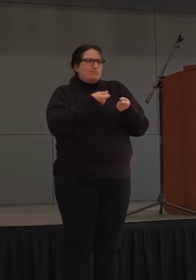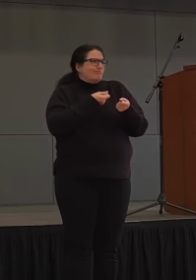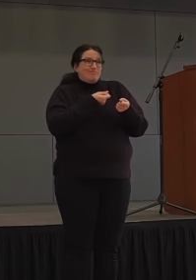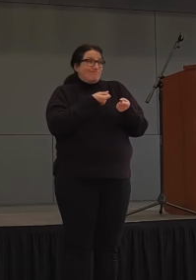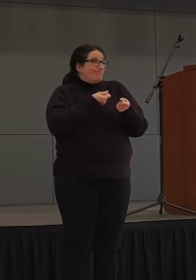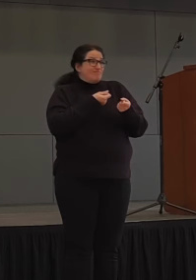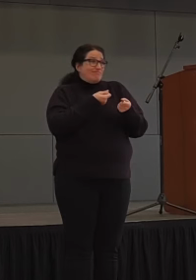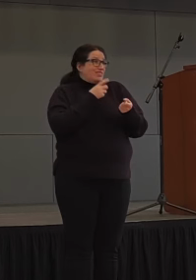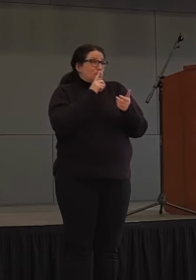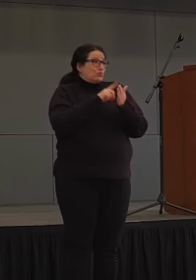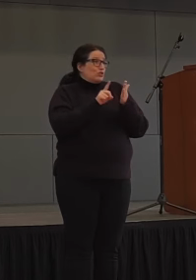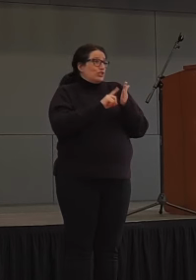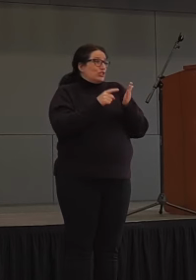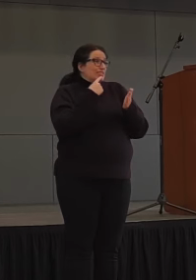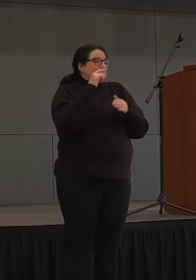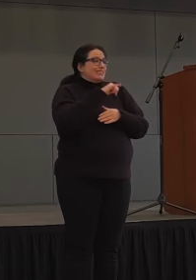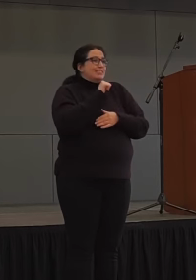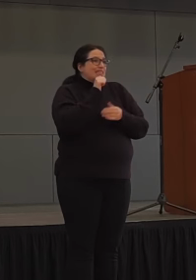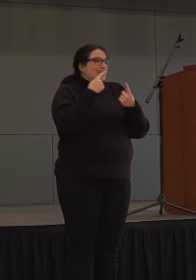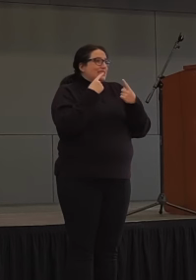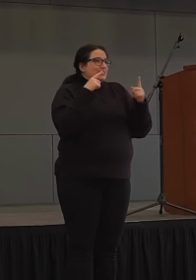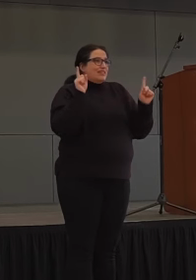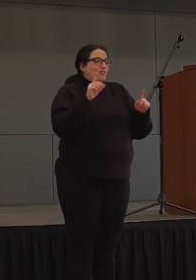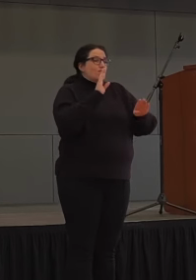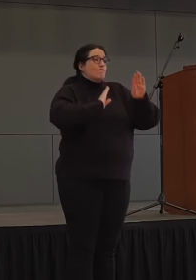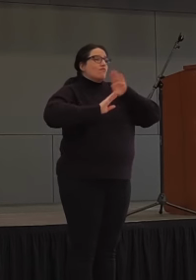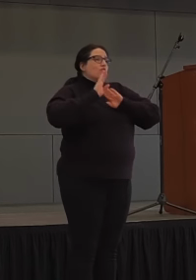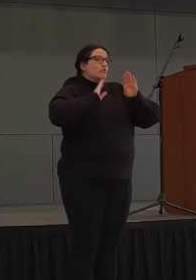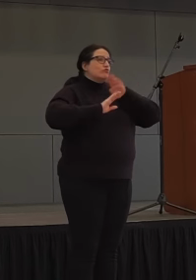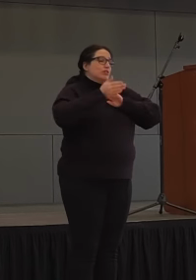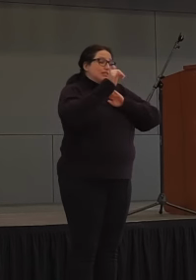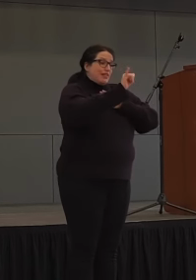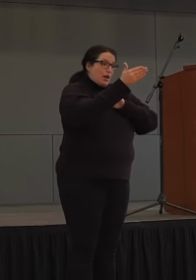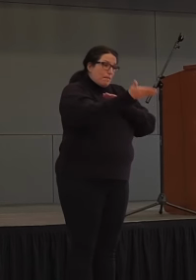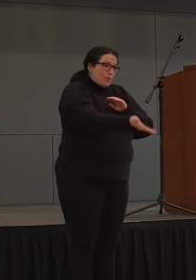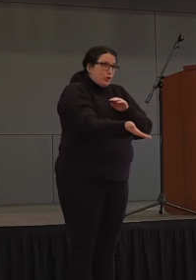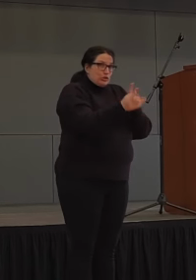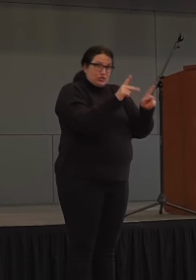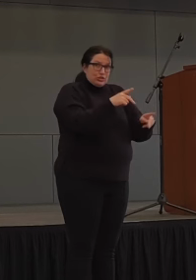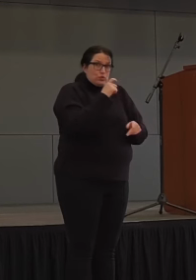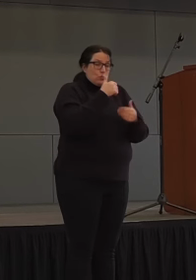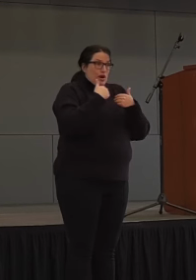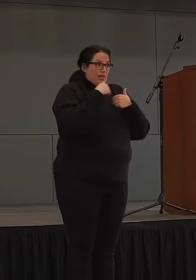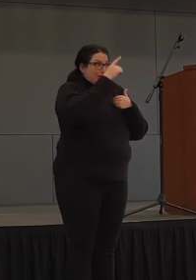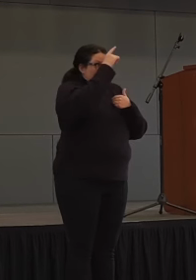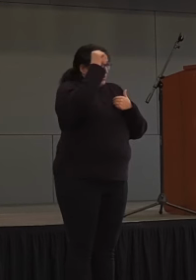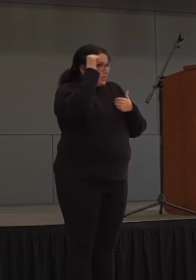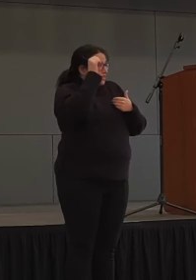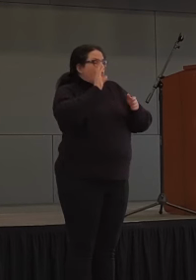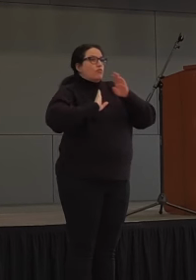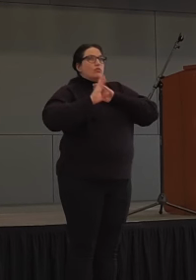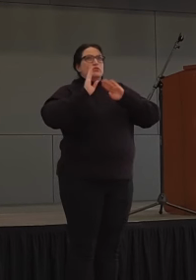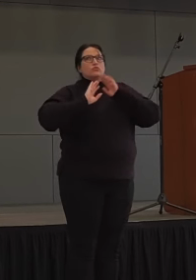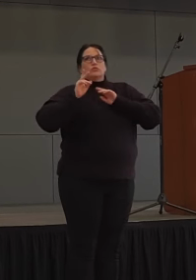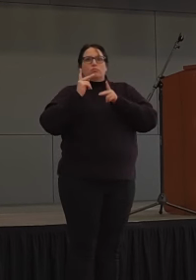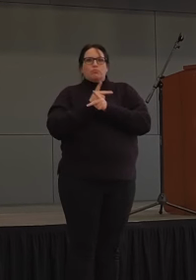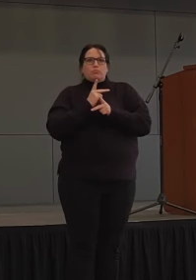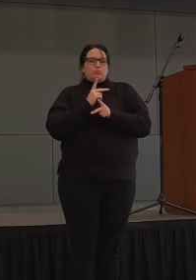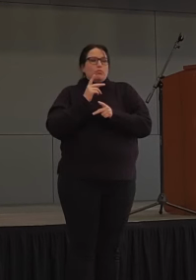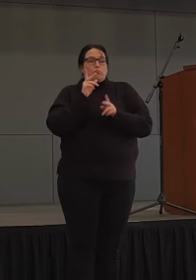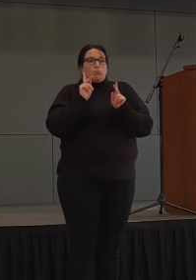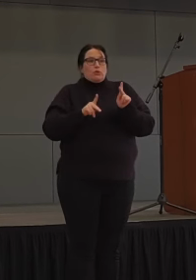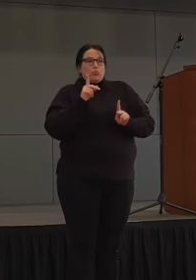not successful. It frustrates the person who is living with dementia. It frustrates the